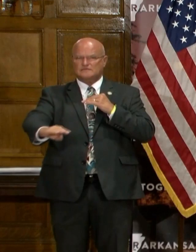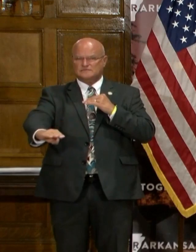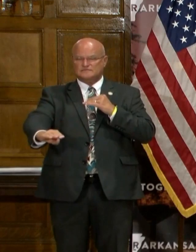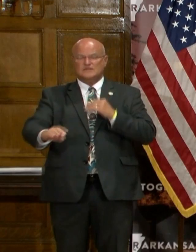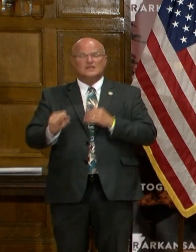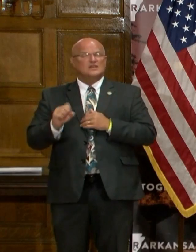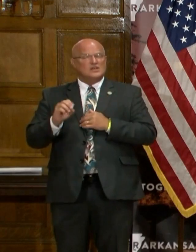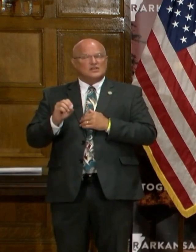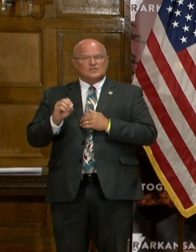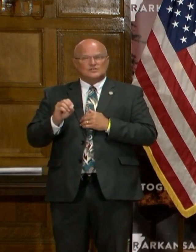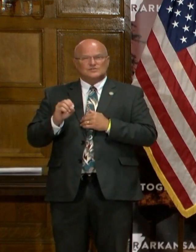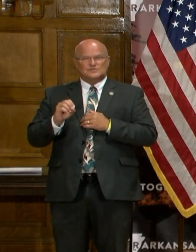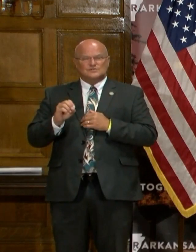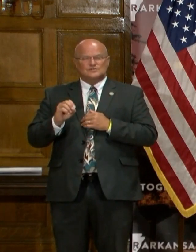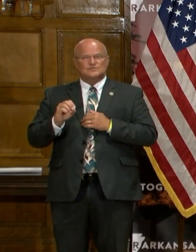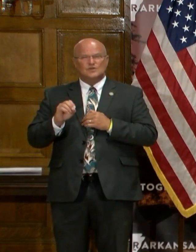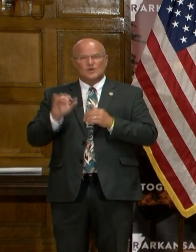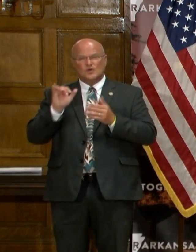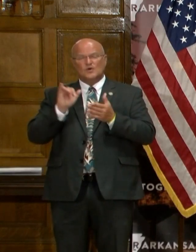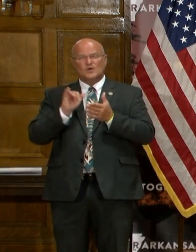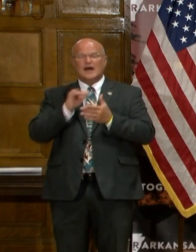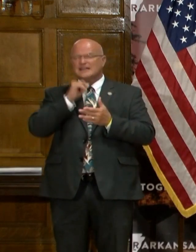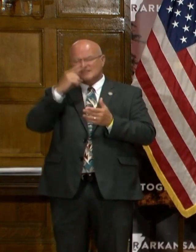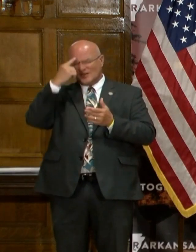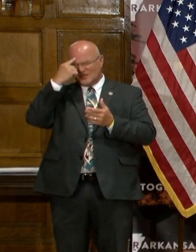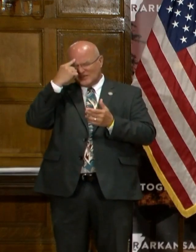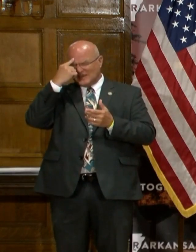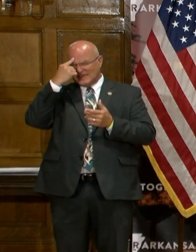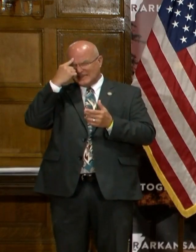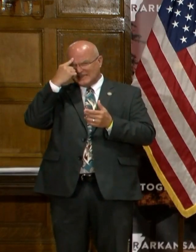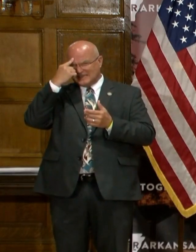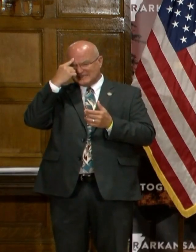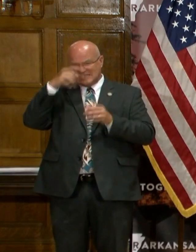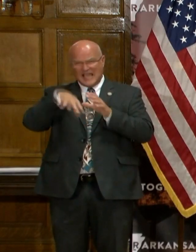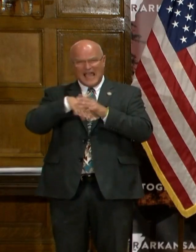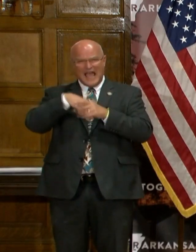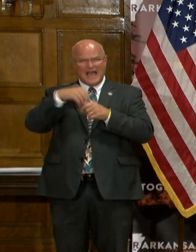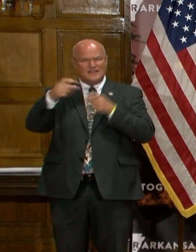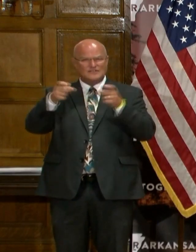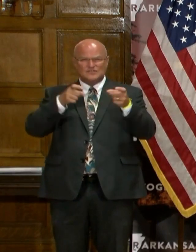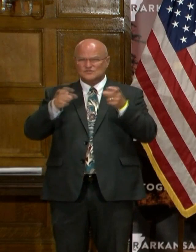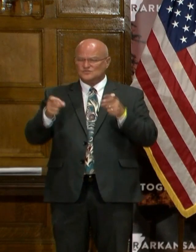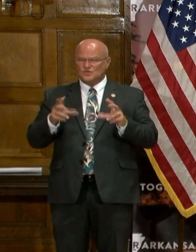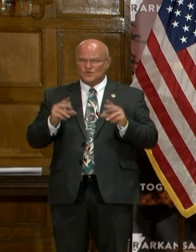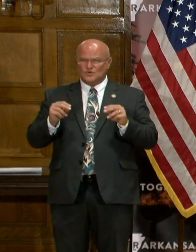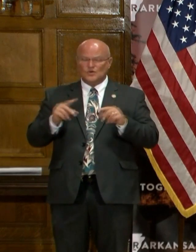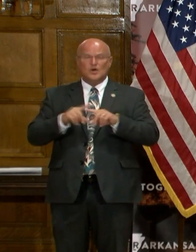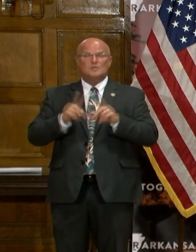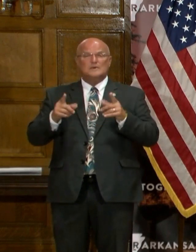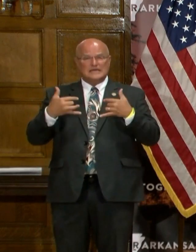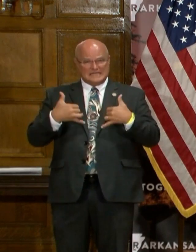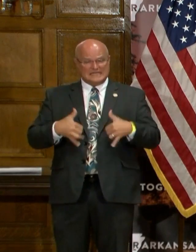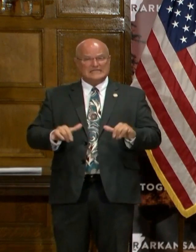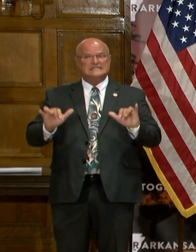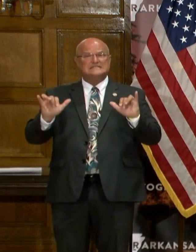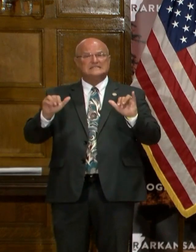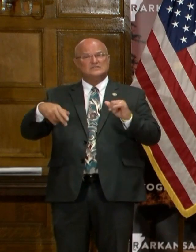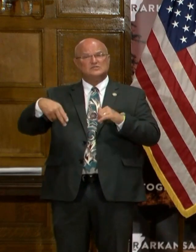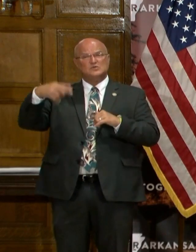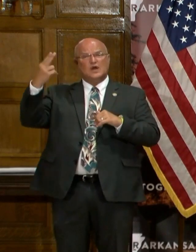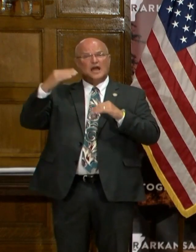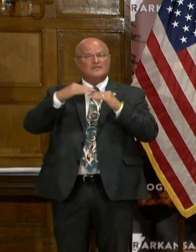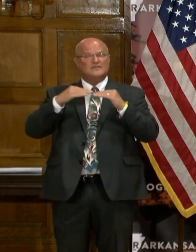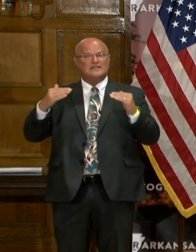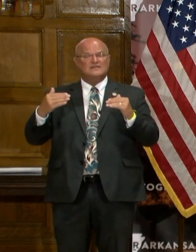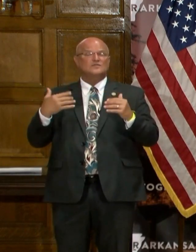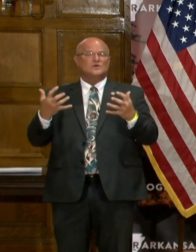And so I don't believe it has ever been out of control. but it is still too high of a level,